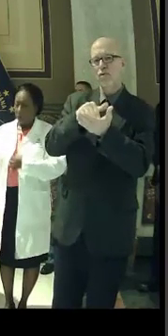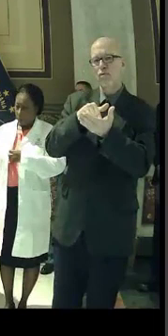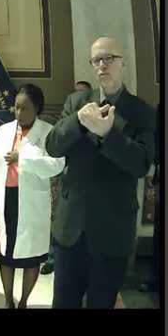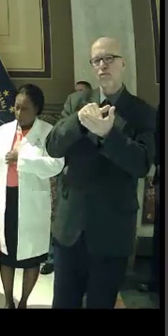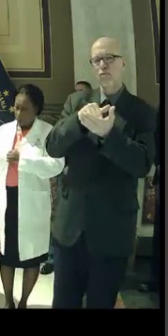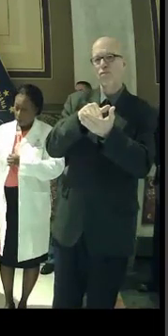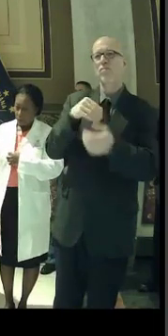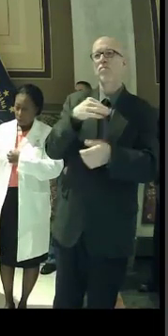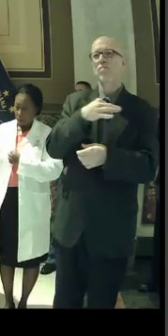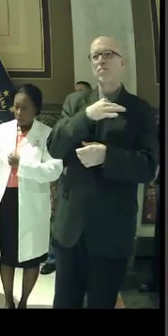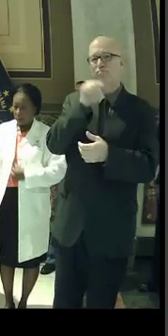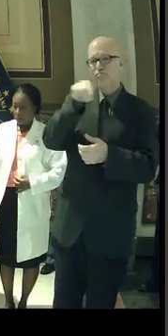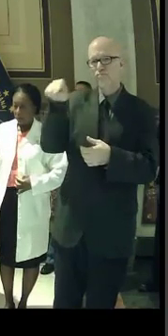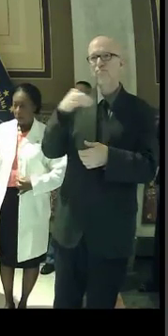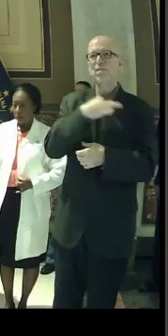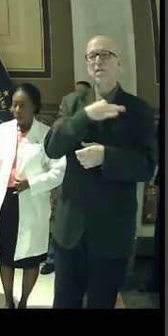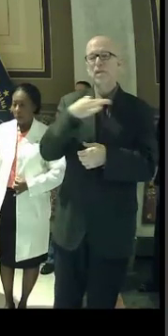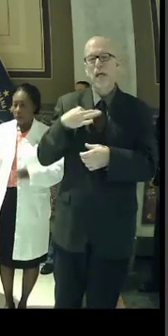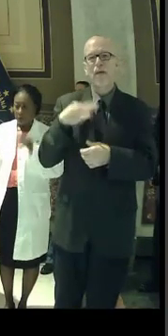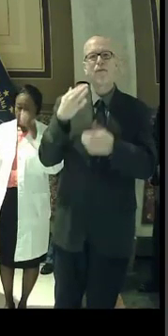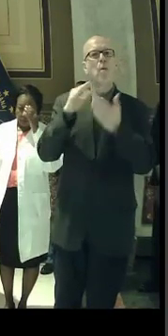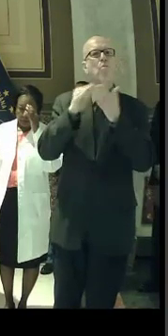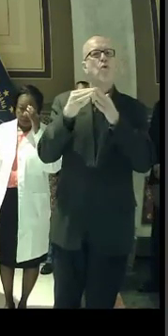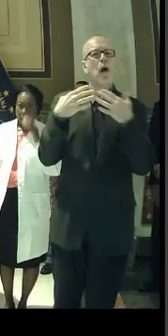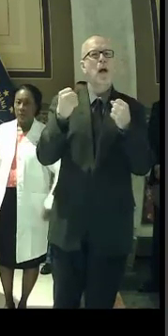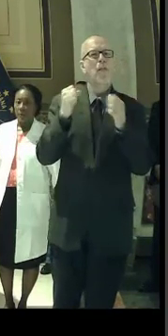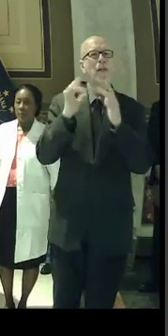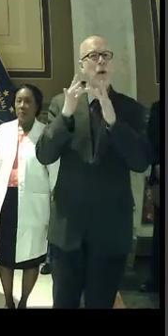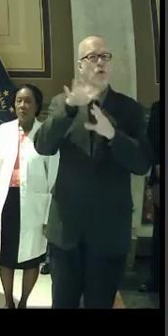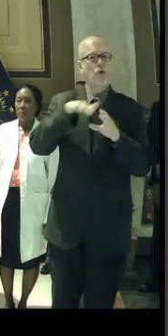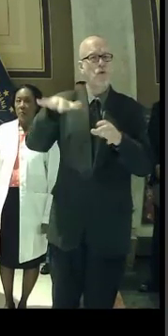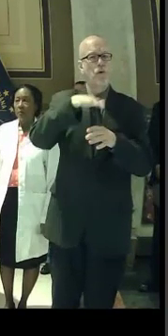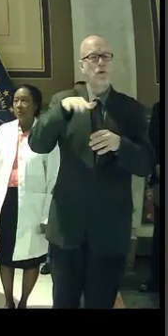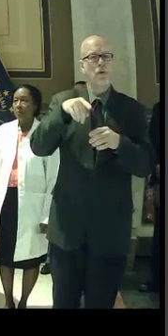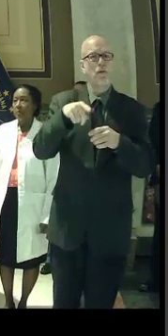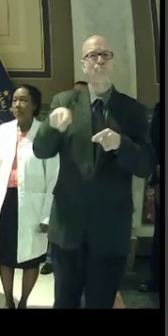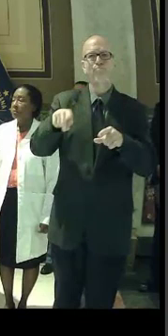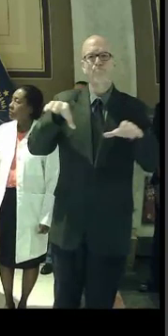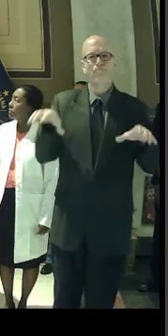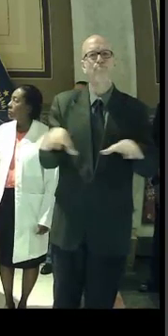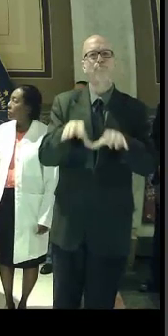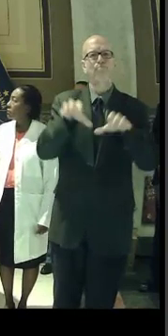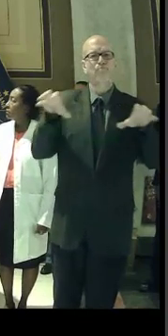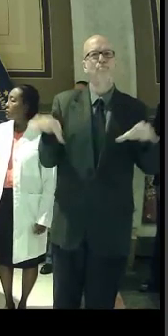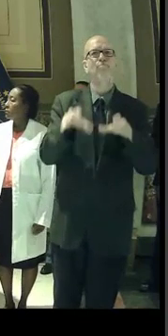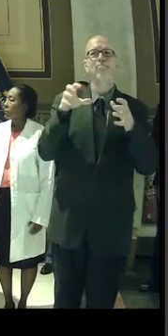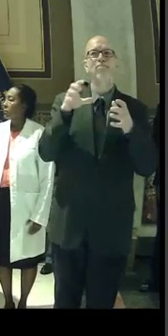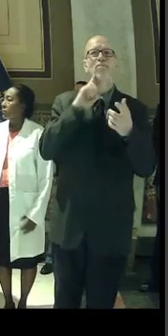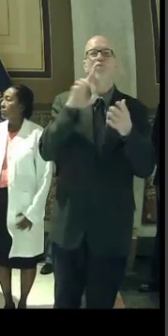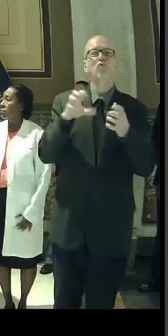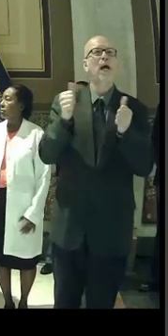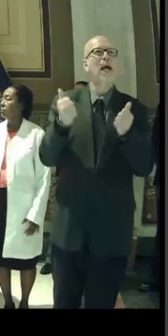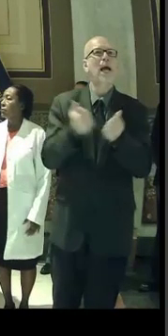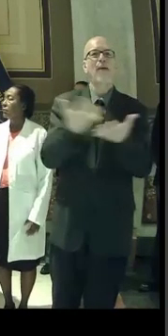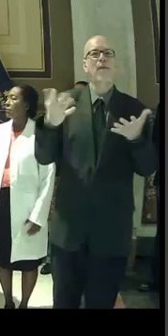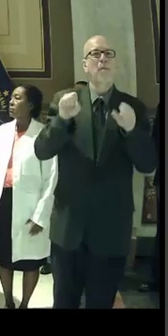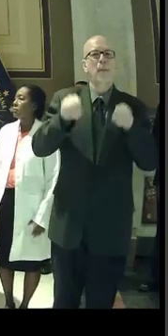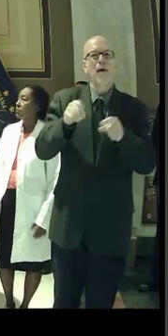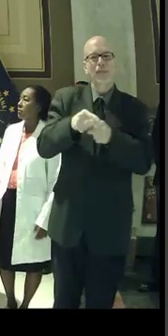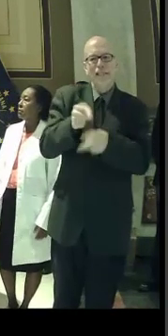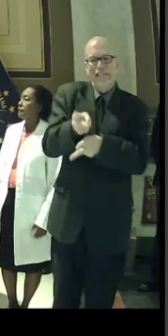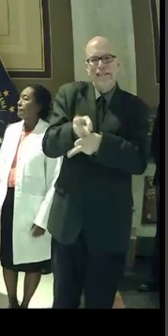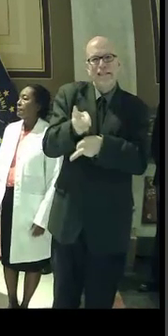and the staff at Community Health Network who did everything in their power to care for